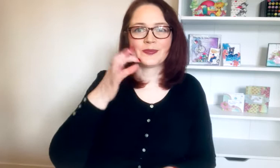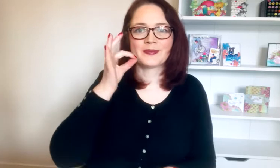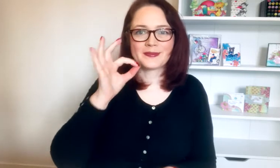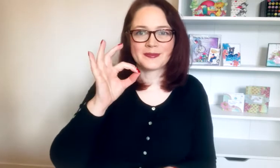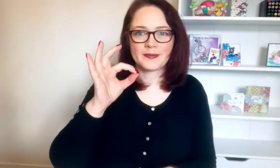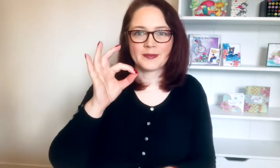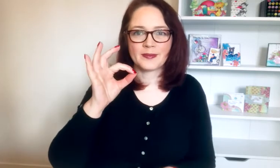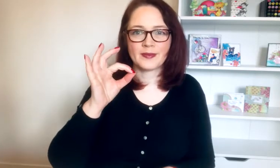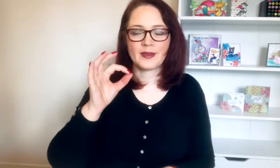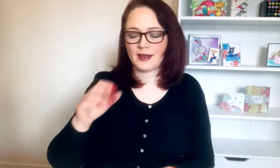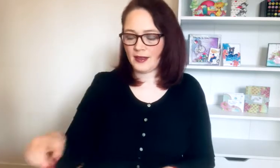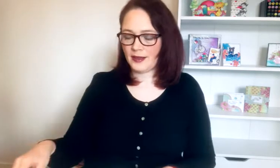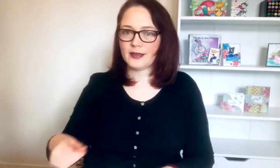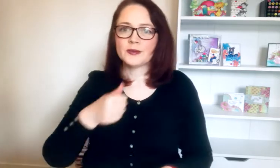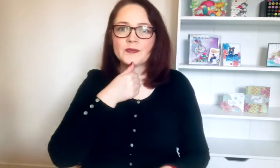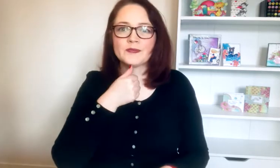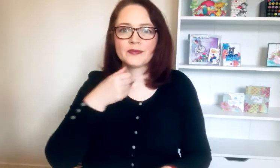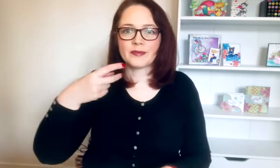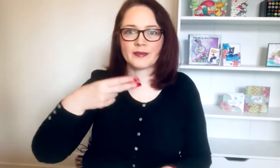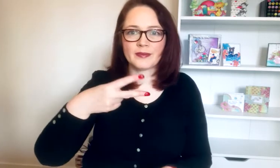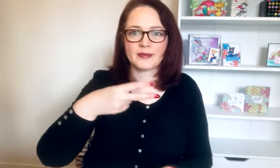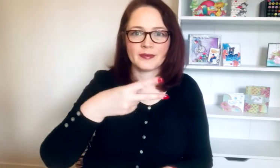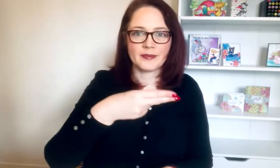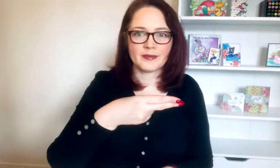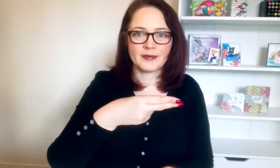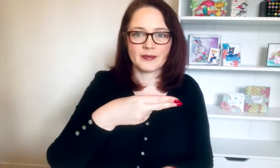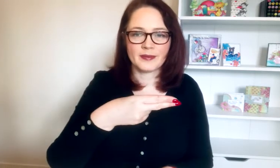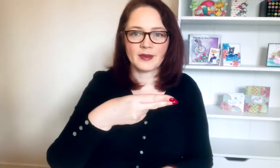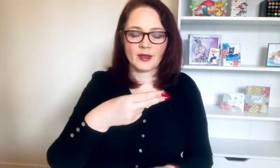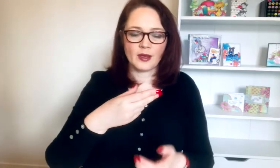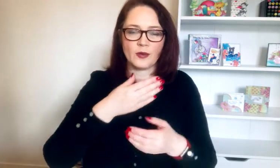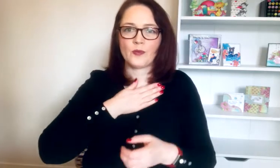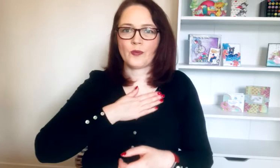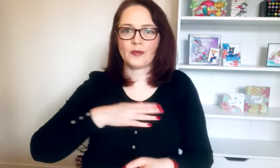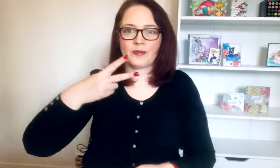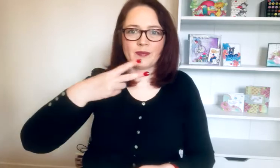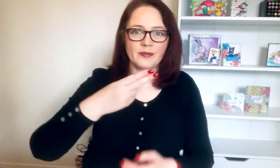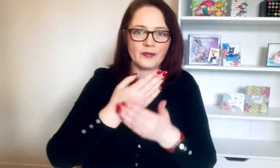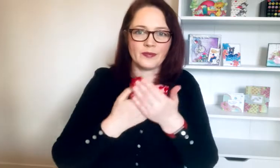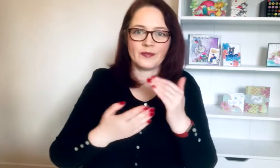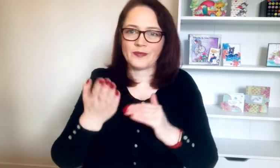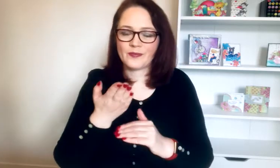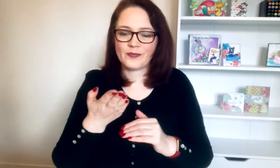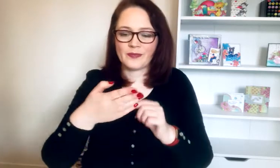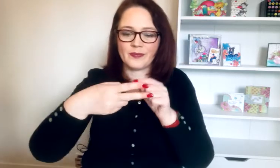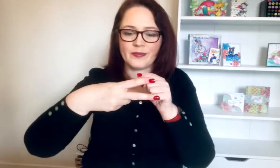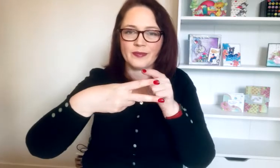First of all, I'm going to give you some good tips surrounding fussy cutting. So when I use my scissors, I am